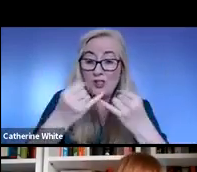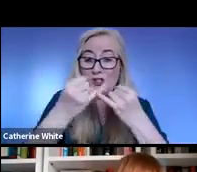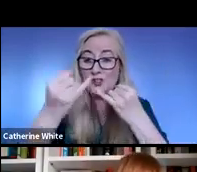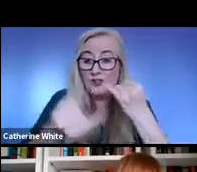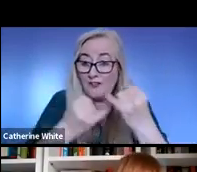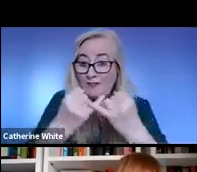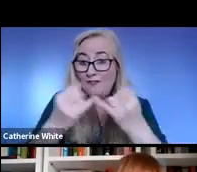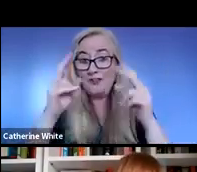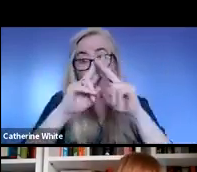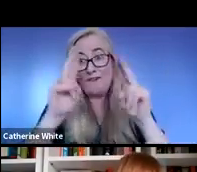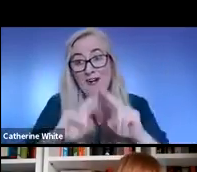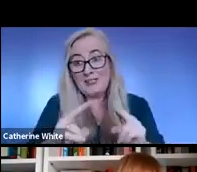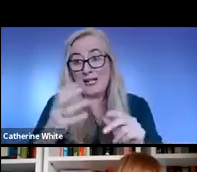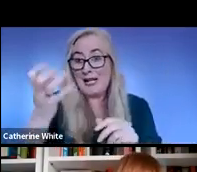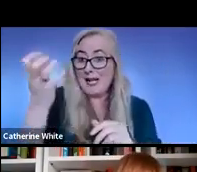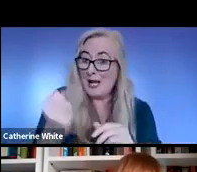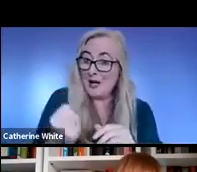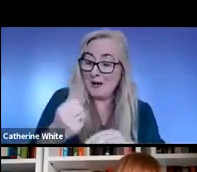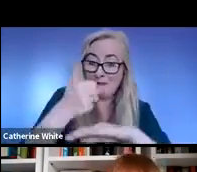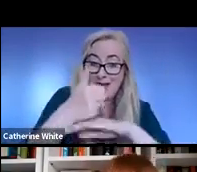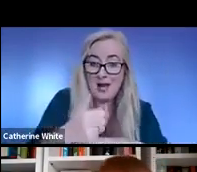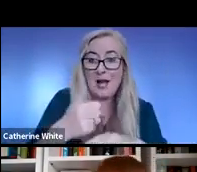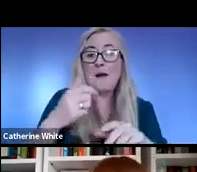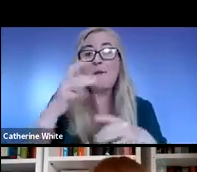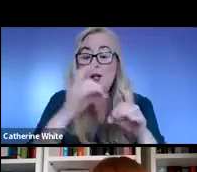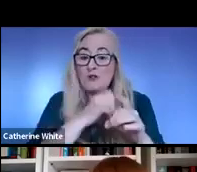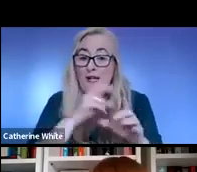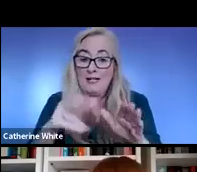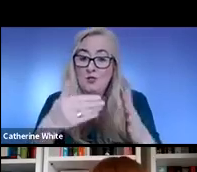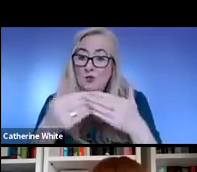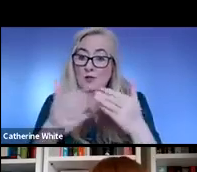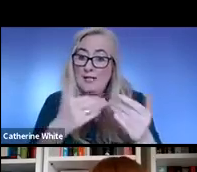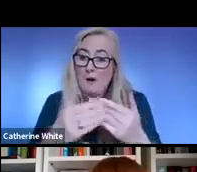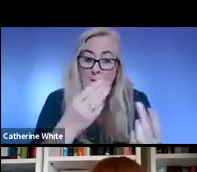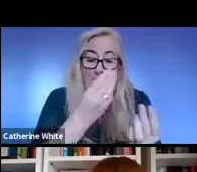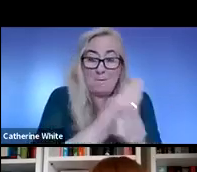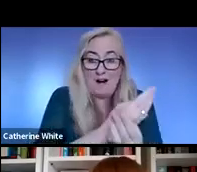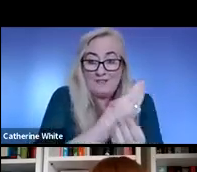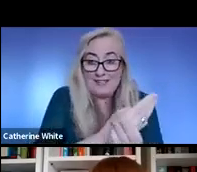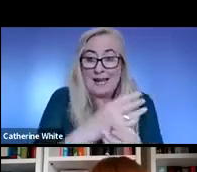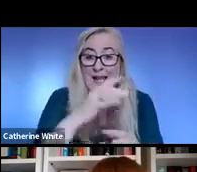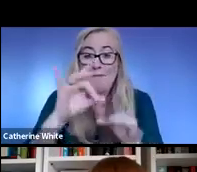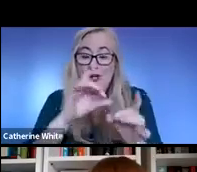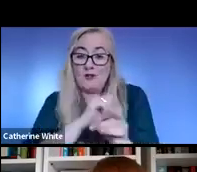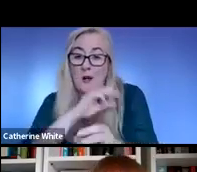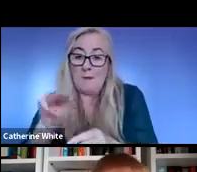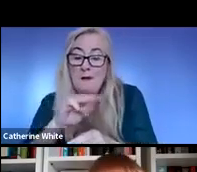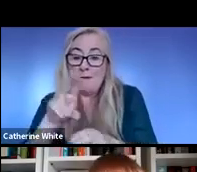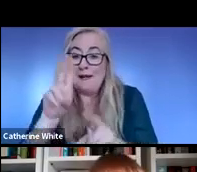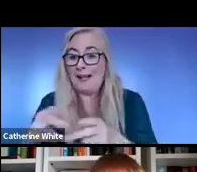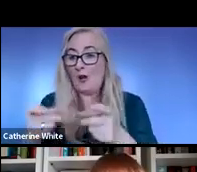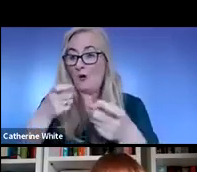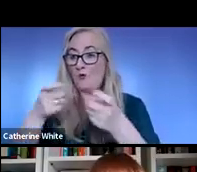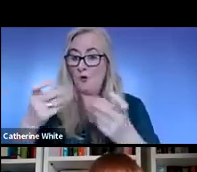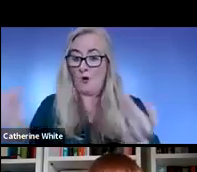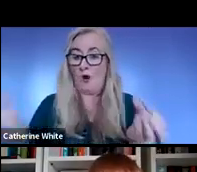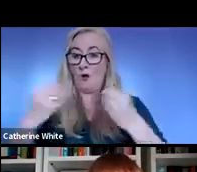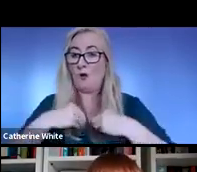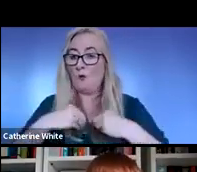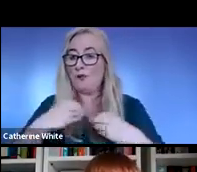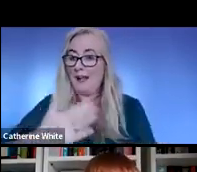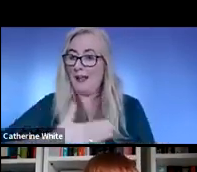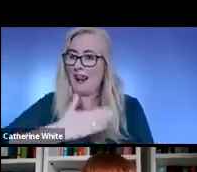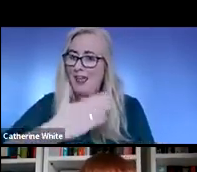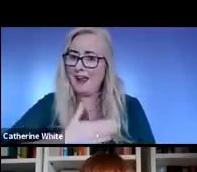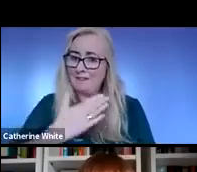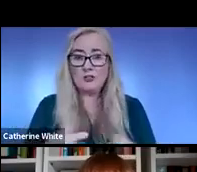in Ireland in order to address poverty and to empower people to take control over their own lives? Would